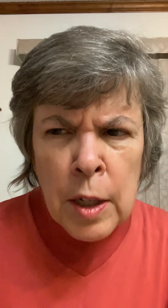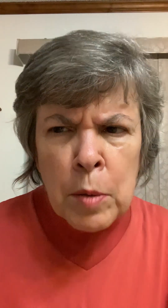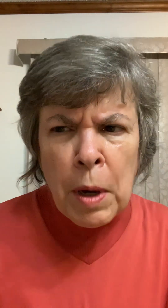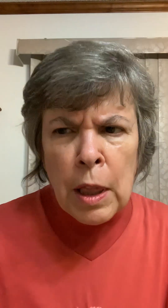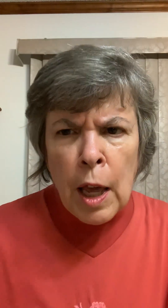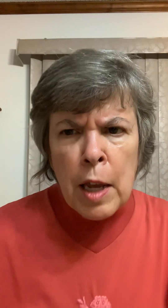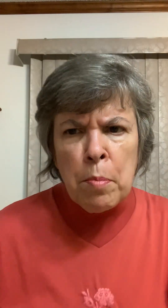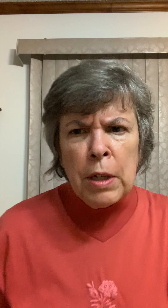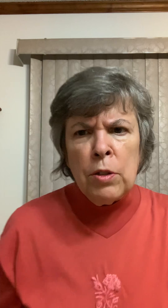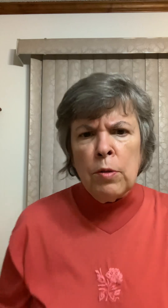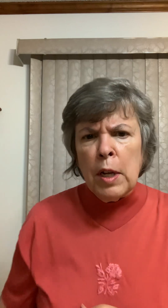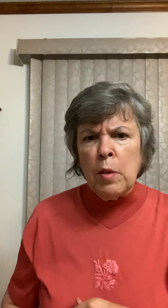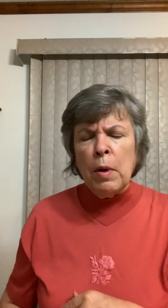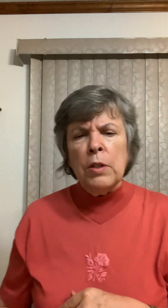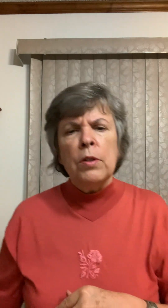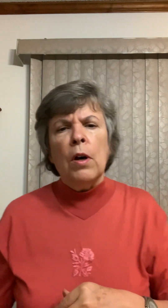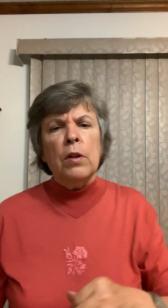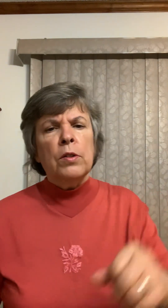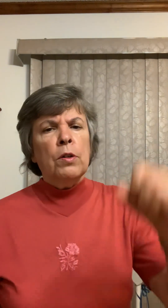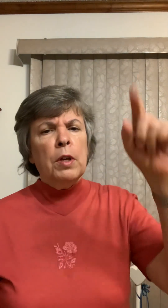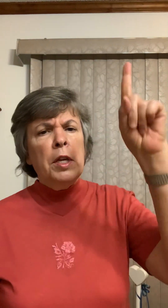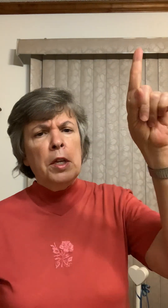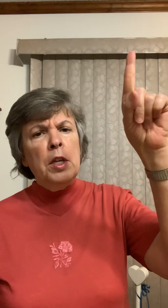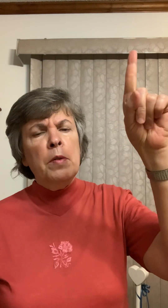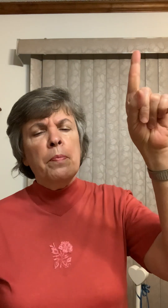my light, my strength, my song. So he,